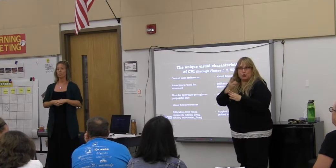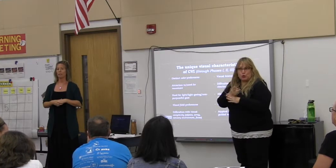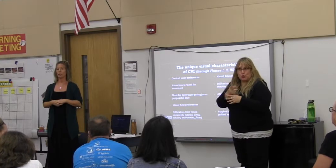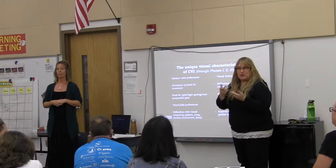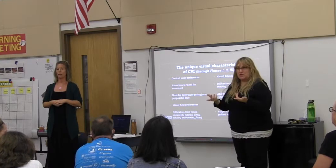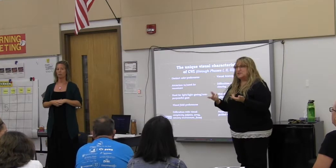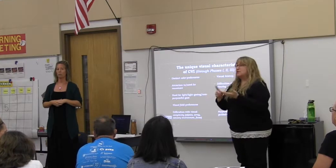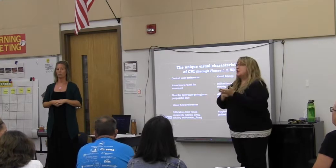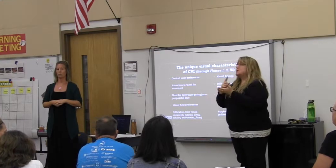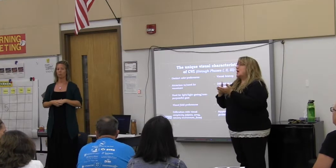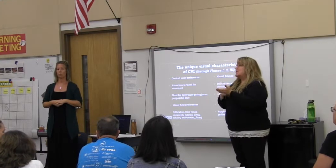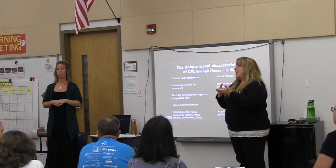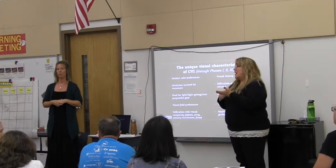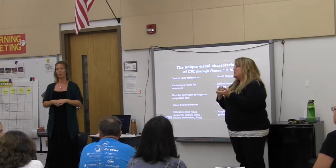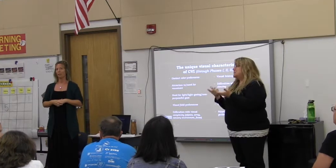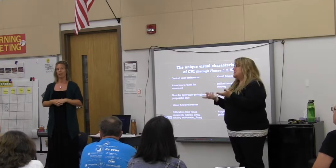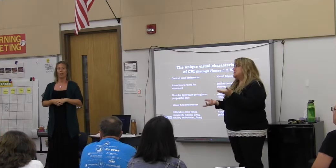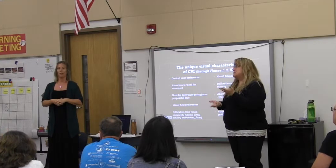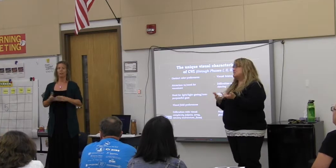So sometimes